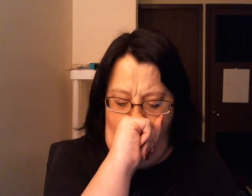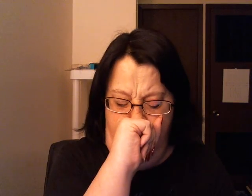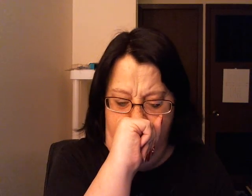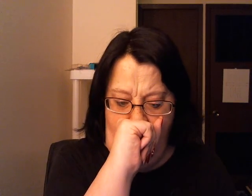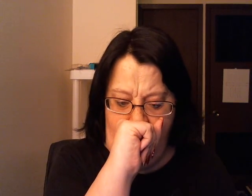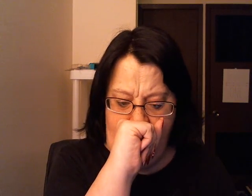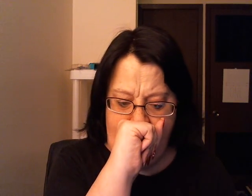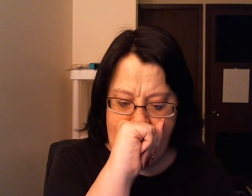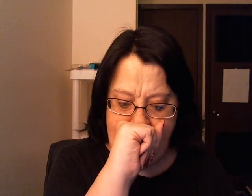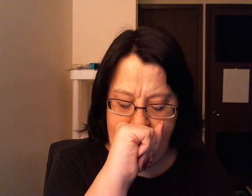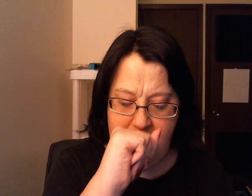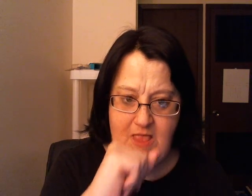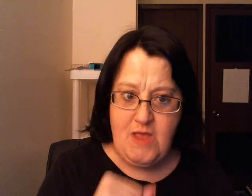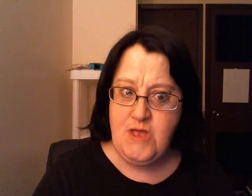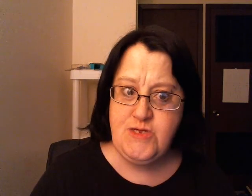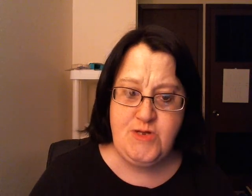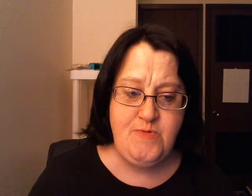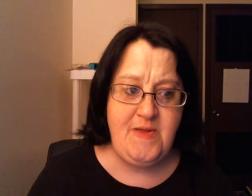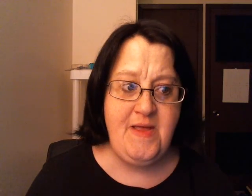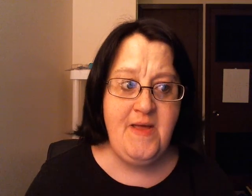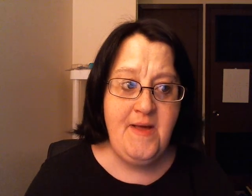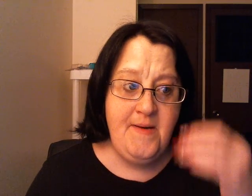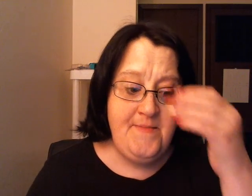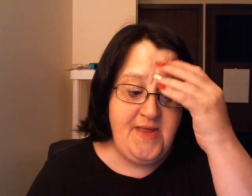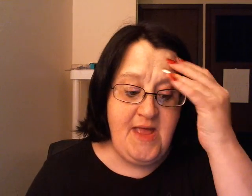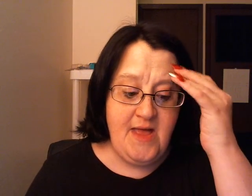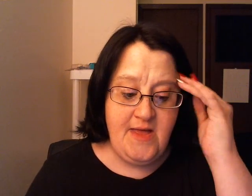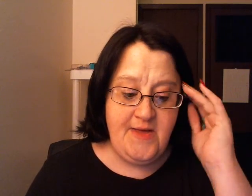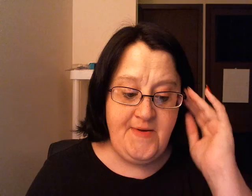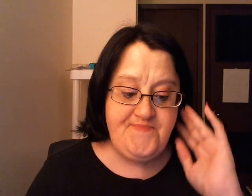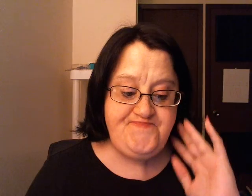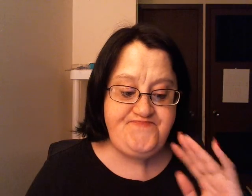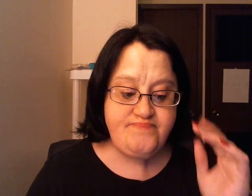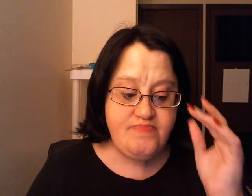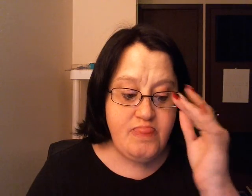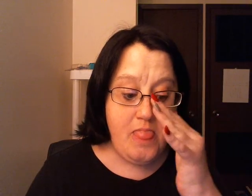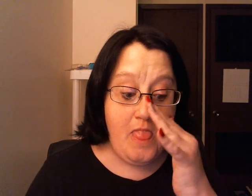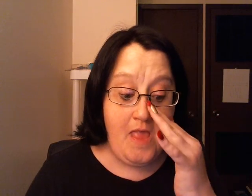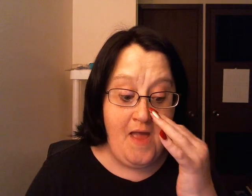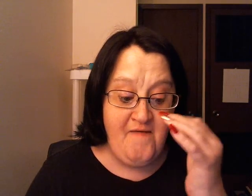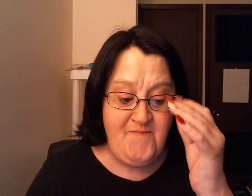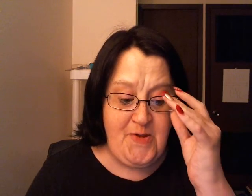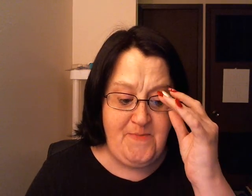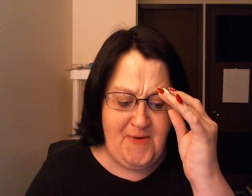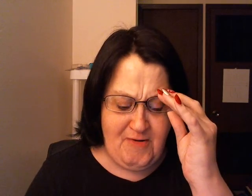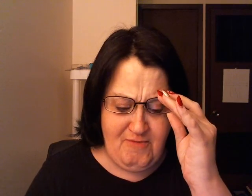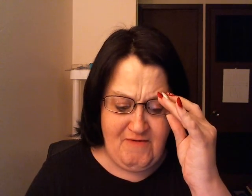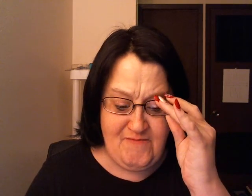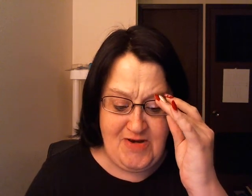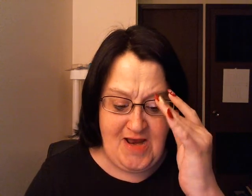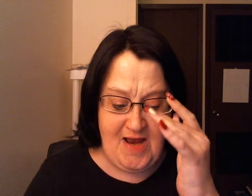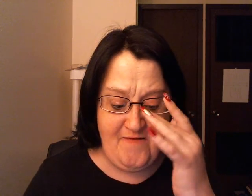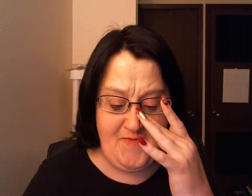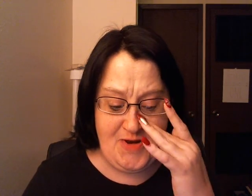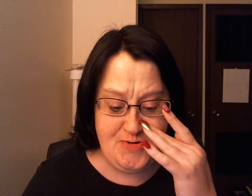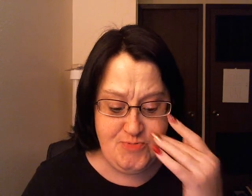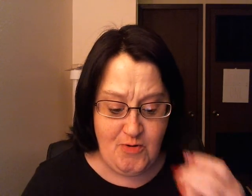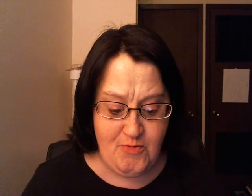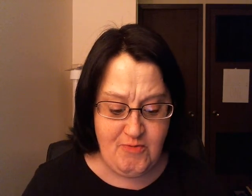excuse me. But yeah, um, I'm feeling better every day, feeling stronger